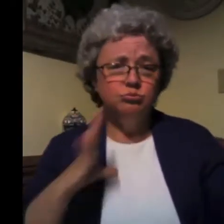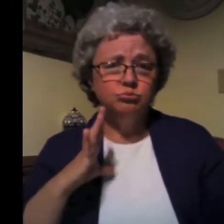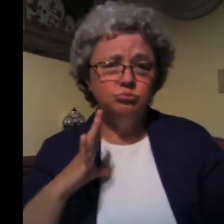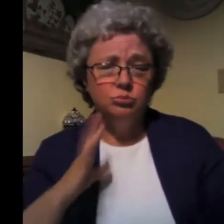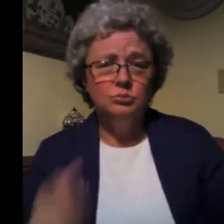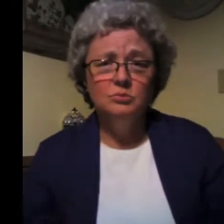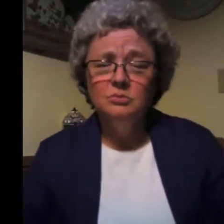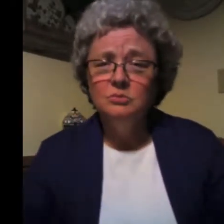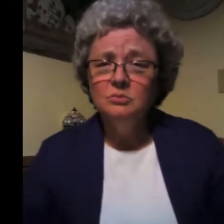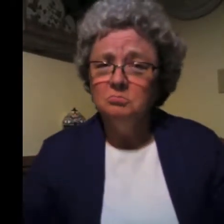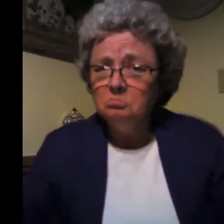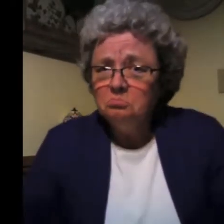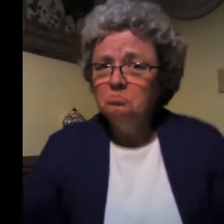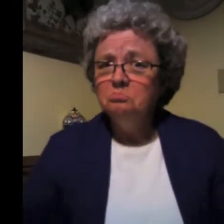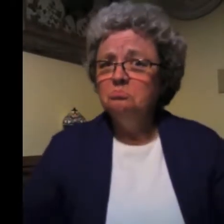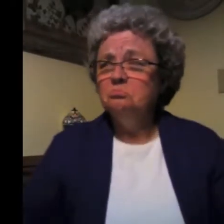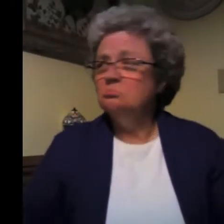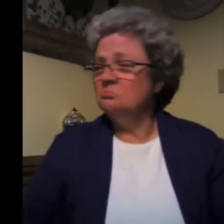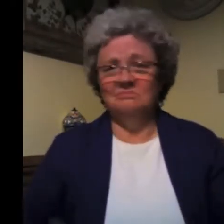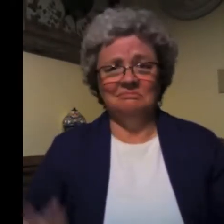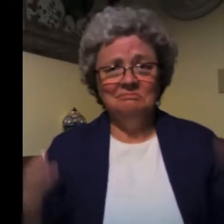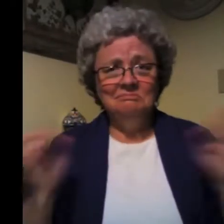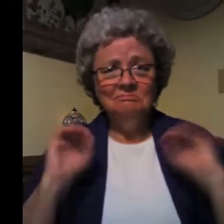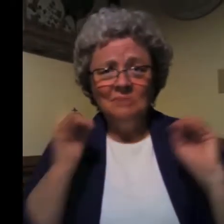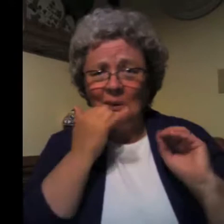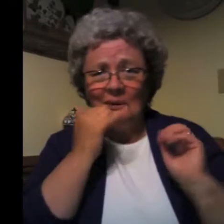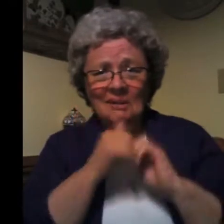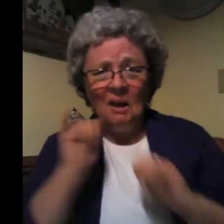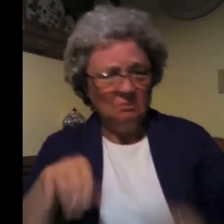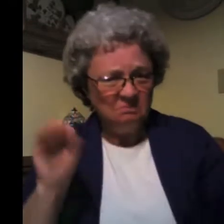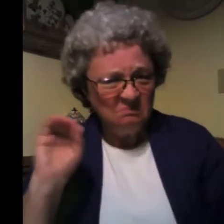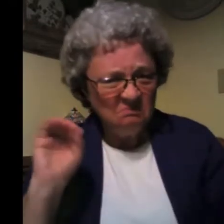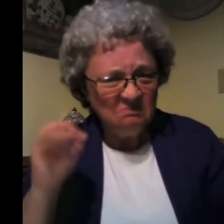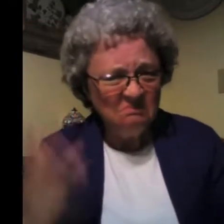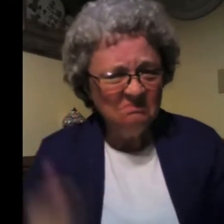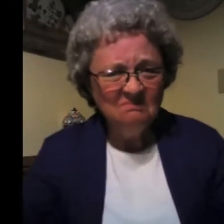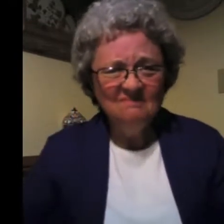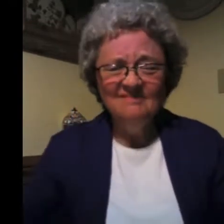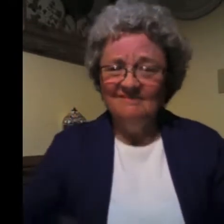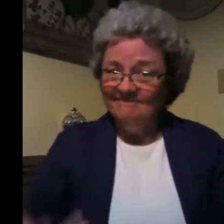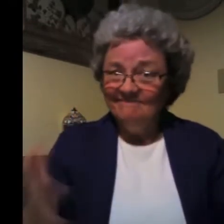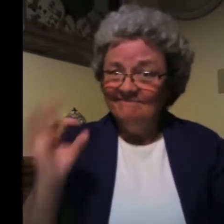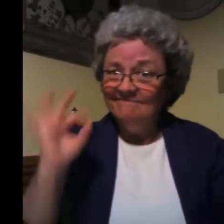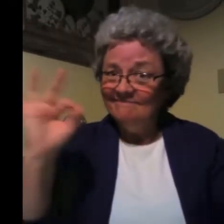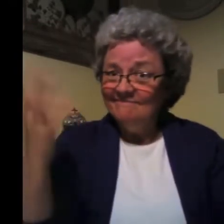too. There's nothing wrong with that.